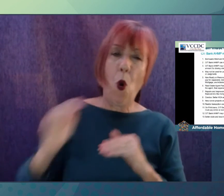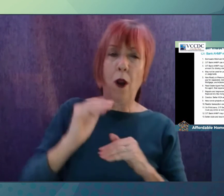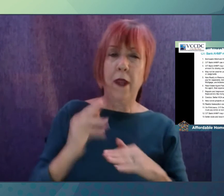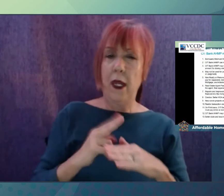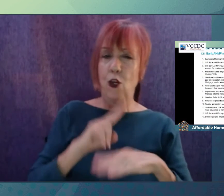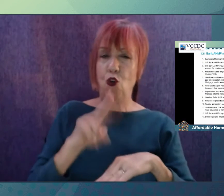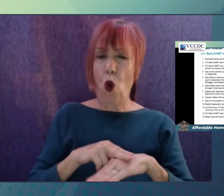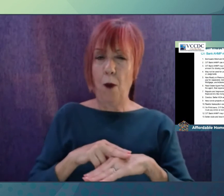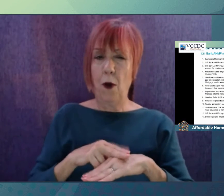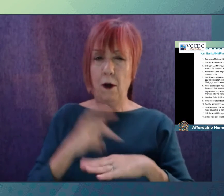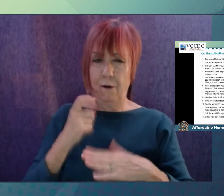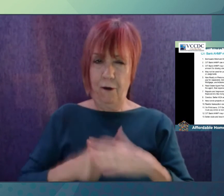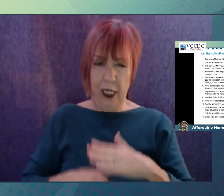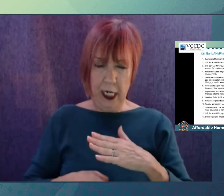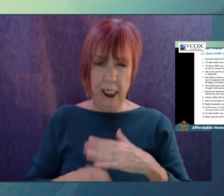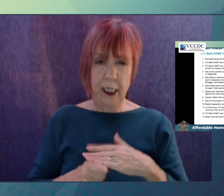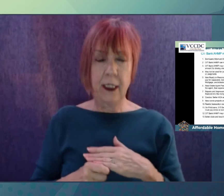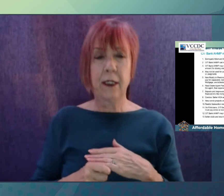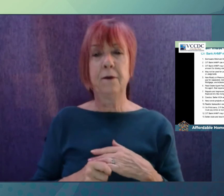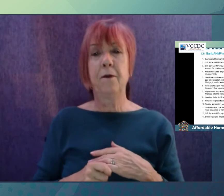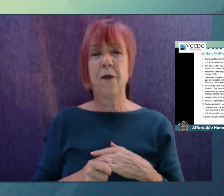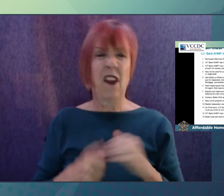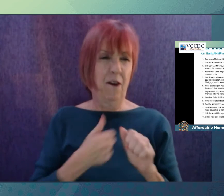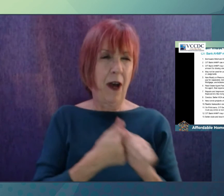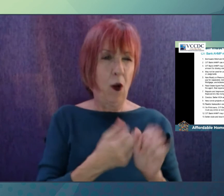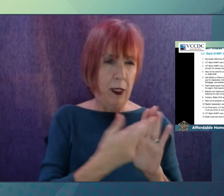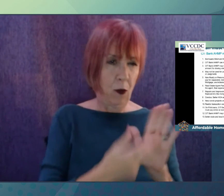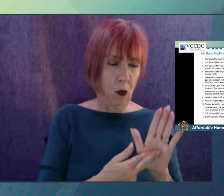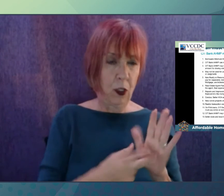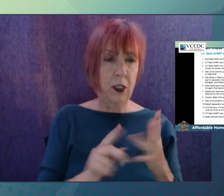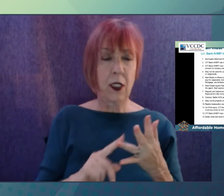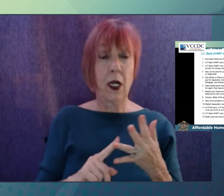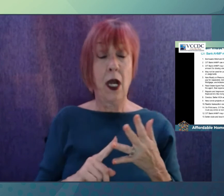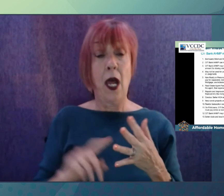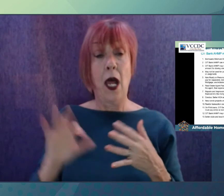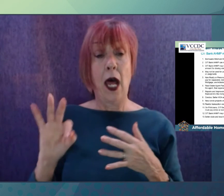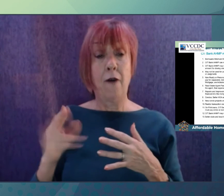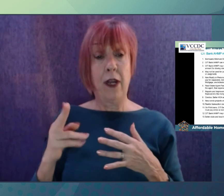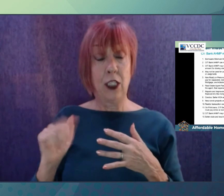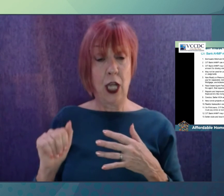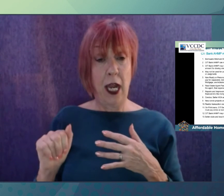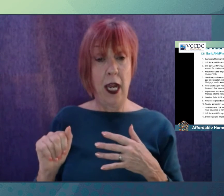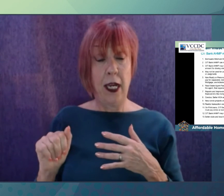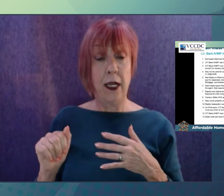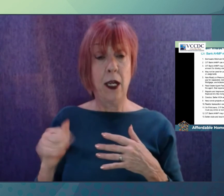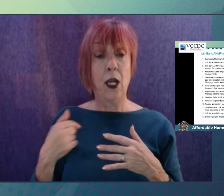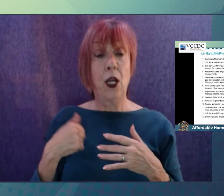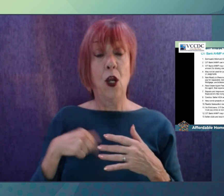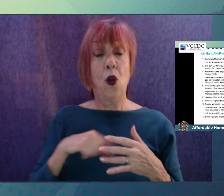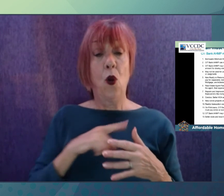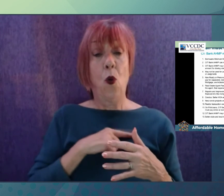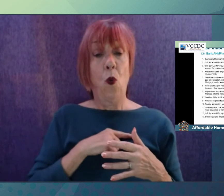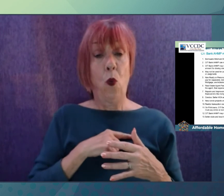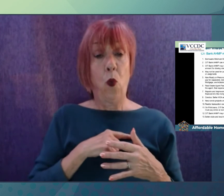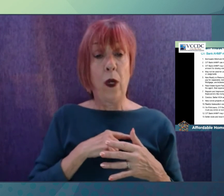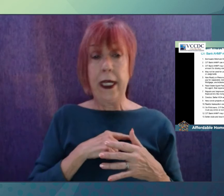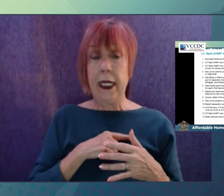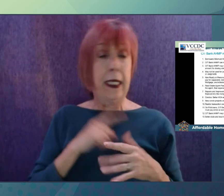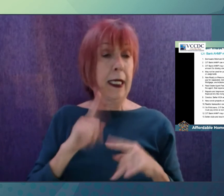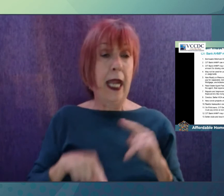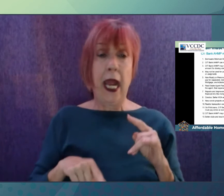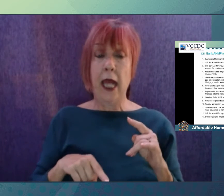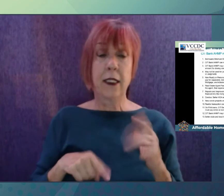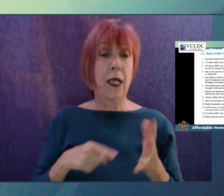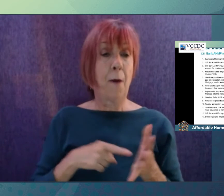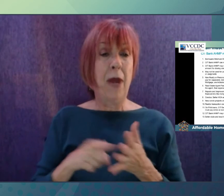CIT Bank Affordable Home Mortgage Program. And on FHA loans, CIT Bank Affordable Home Mortgage Program may not be used to